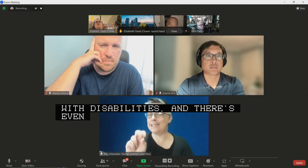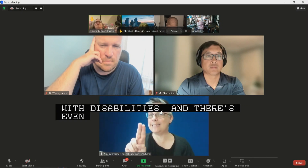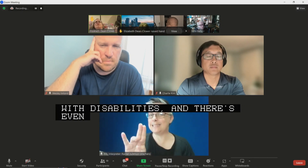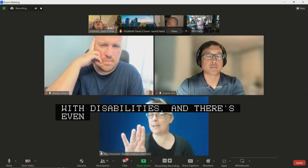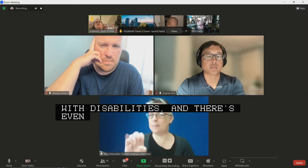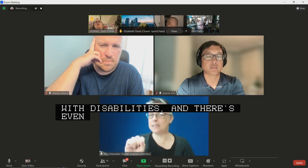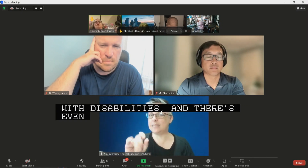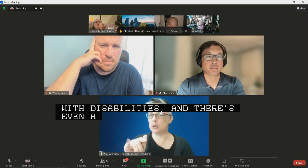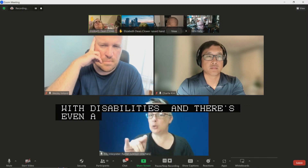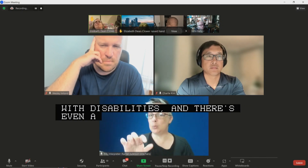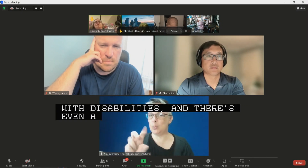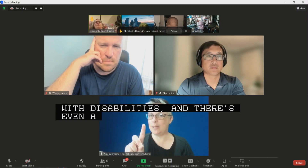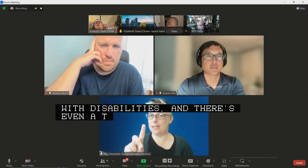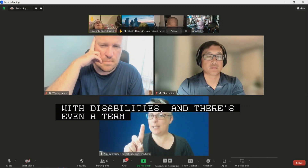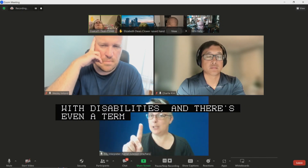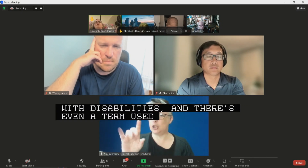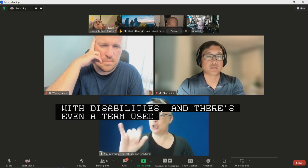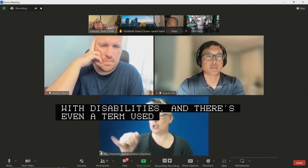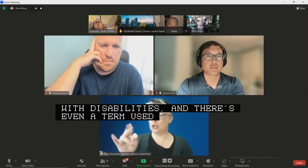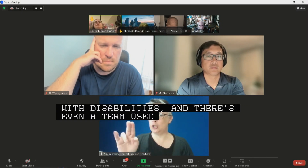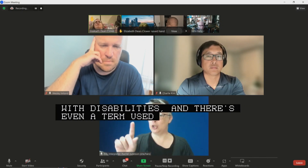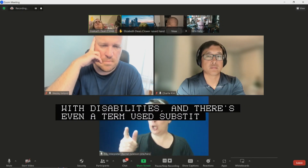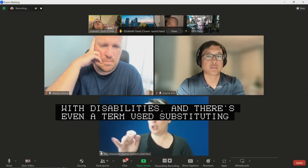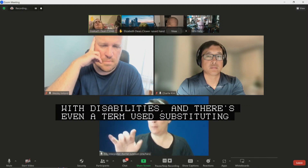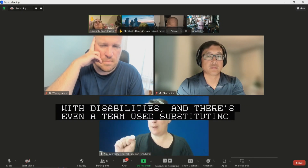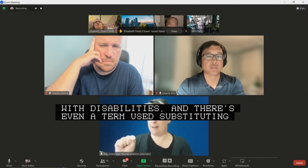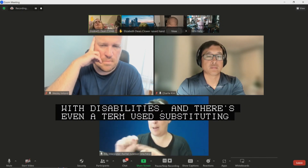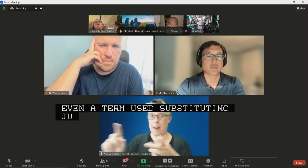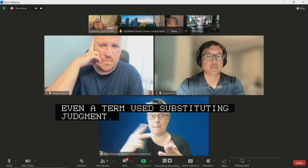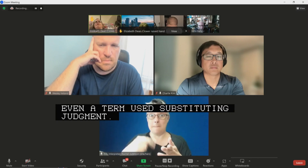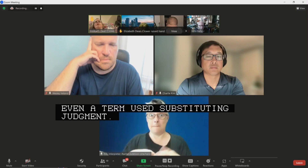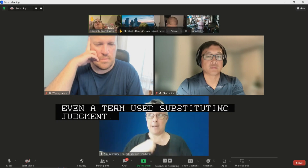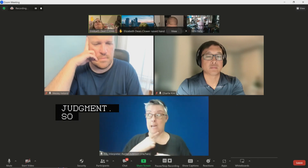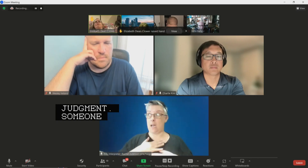someone inserting their own views and beliefs